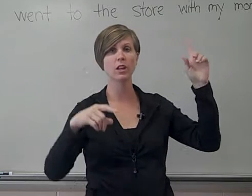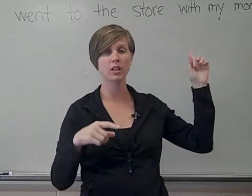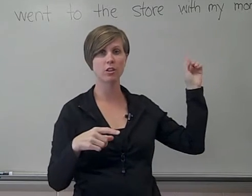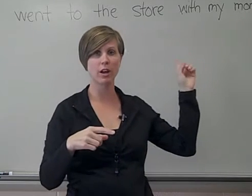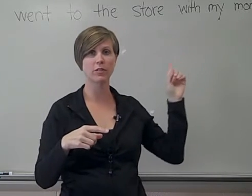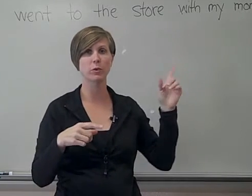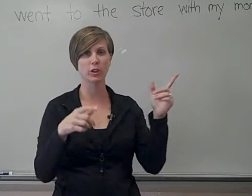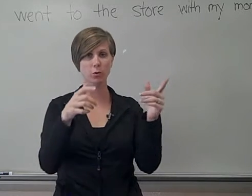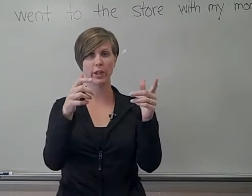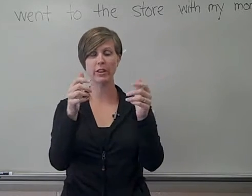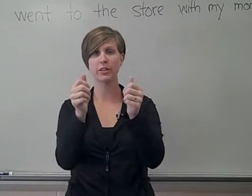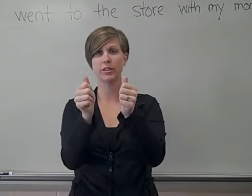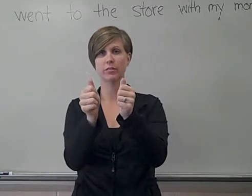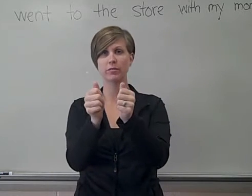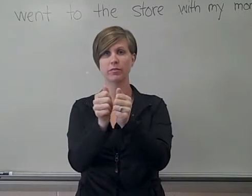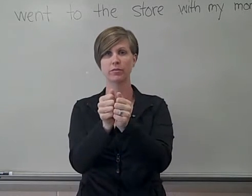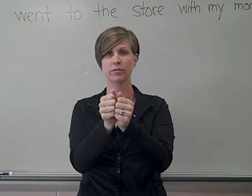Then you have the word with.